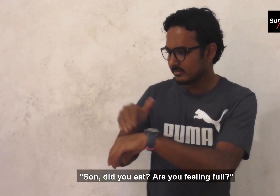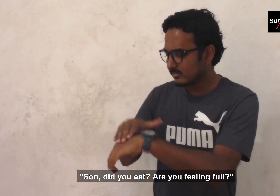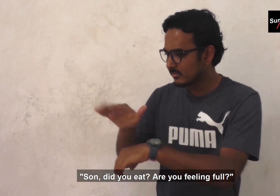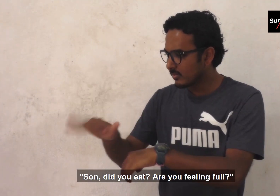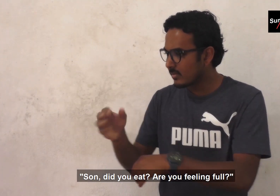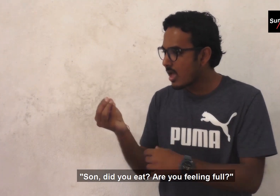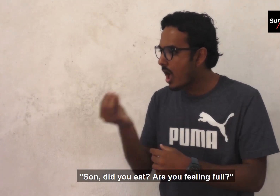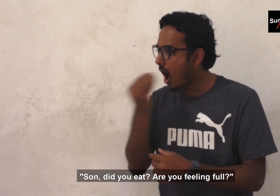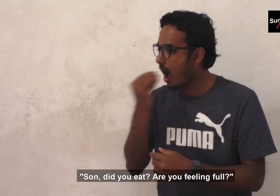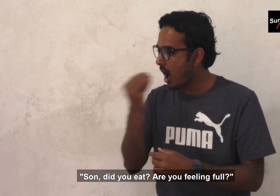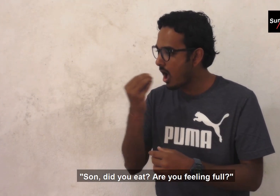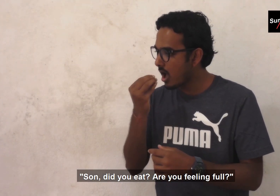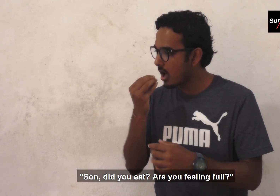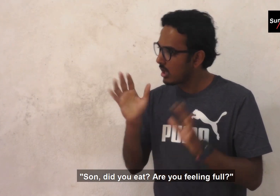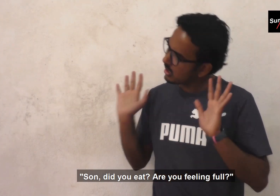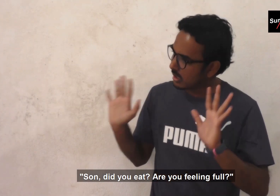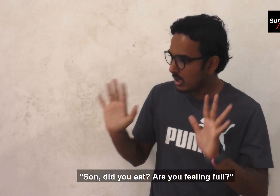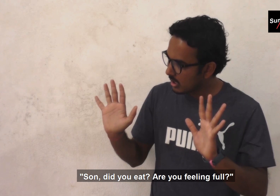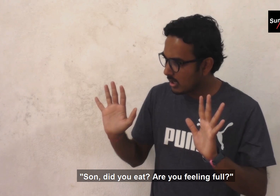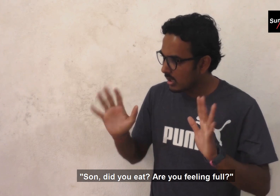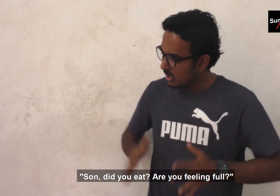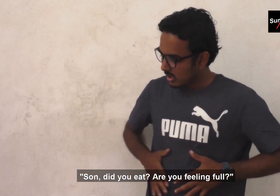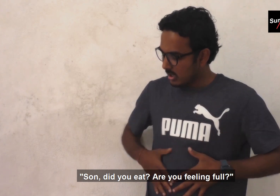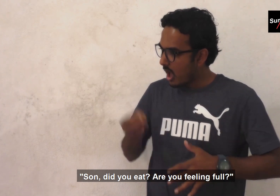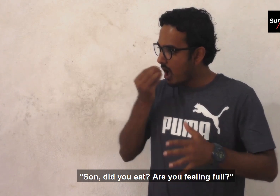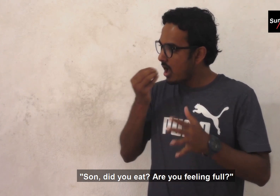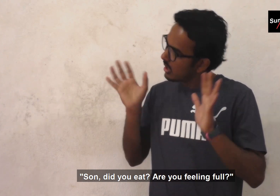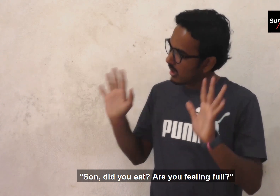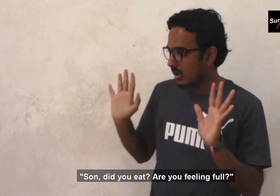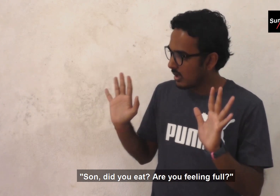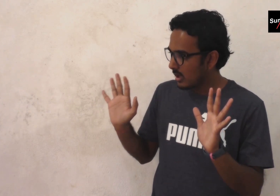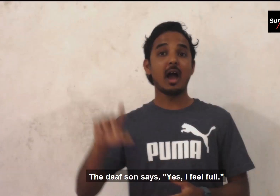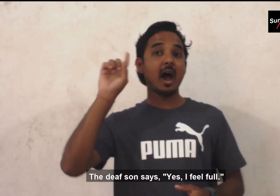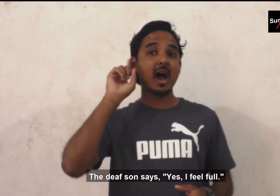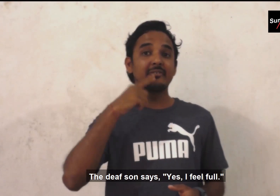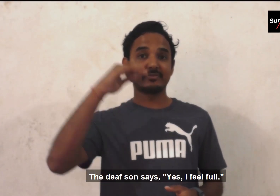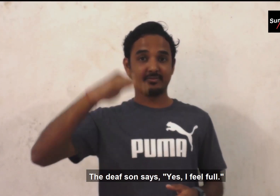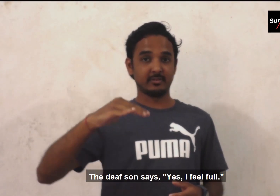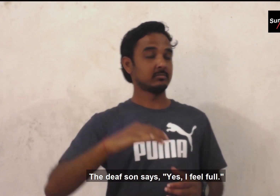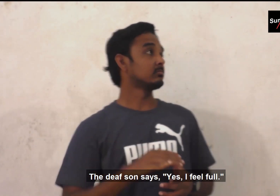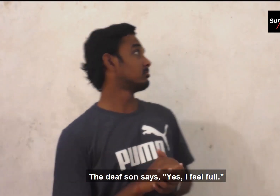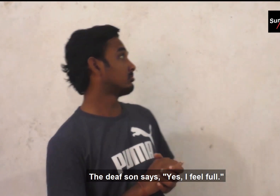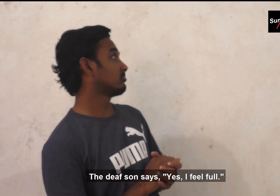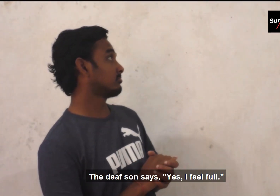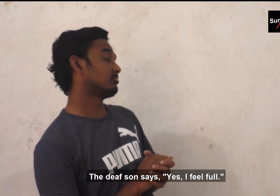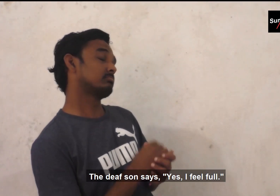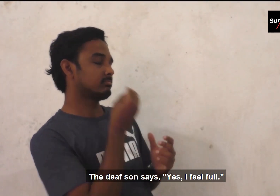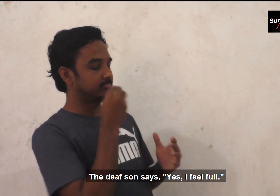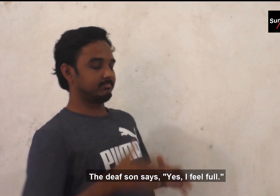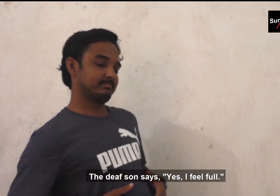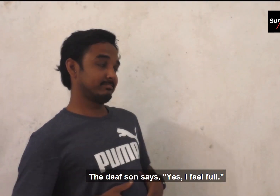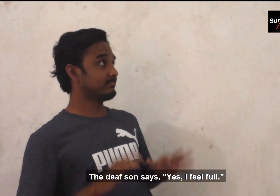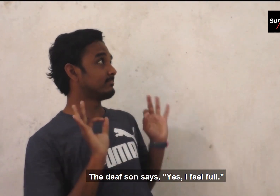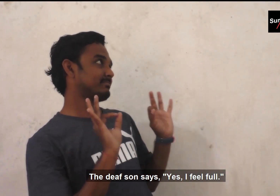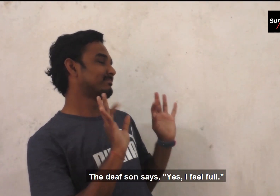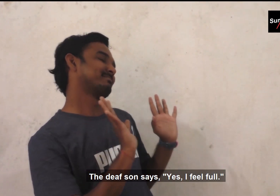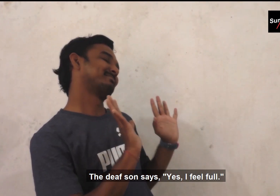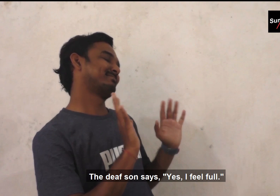Son, did you eat? Are you feeling full? The deaf son says, yes, I feel